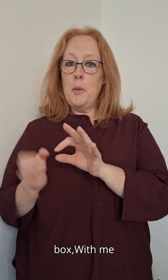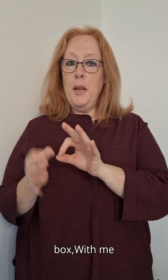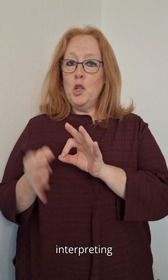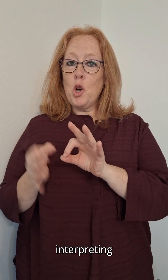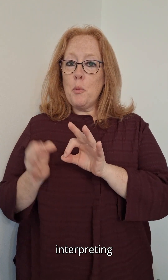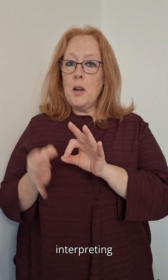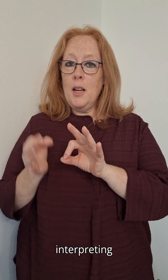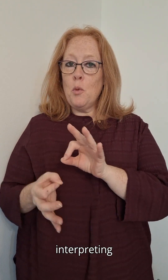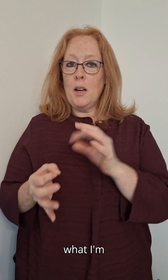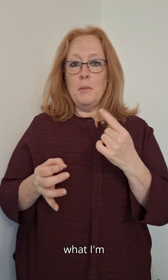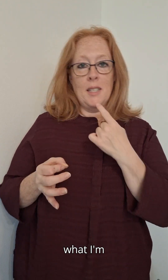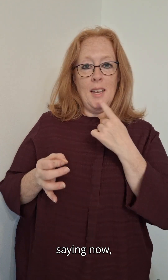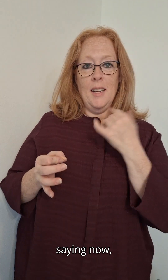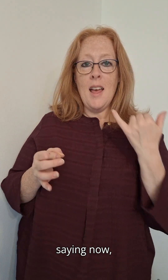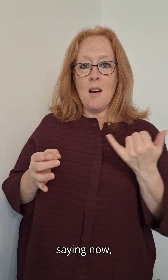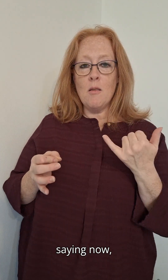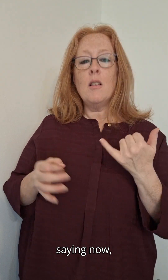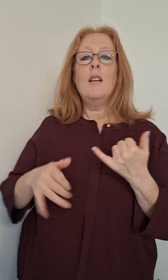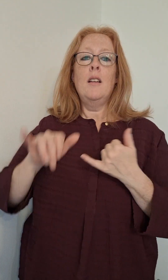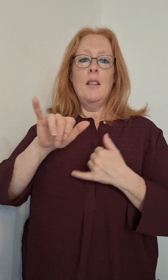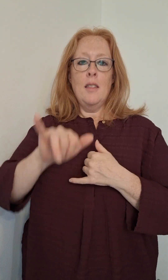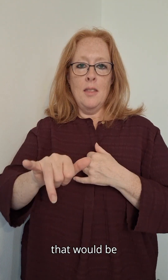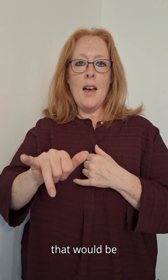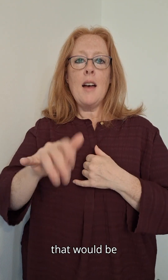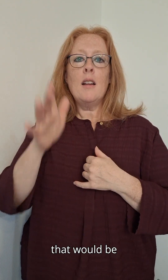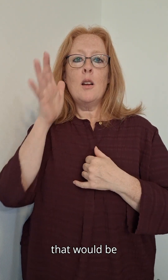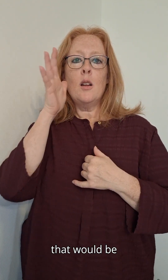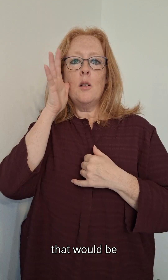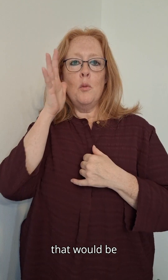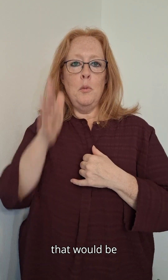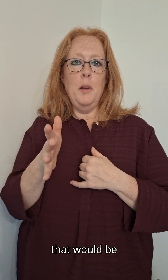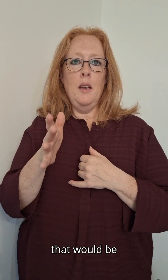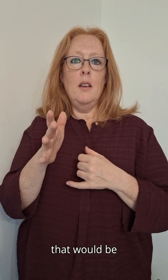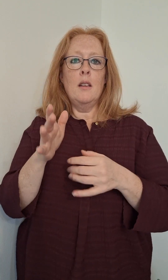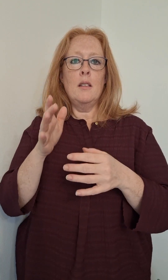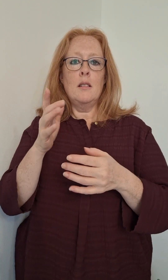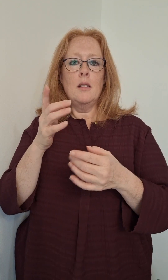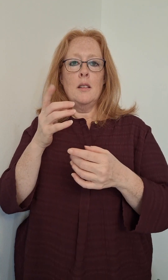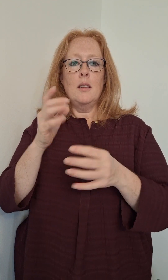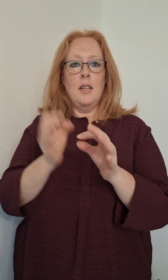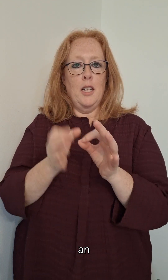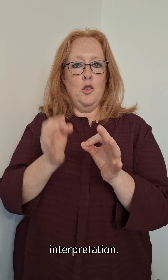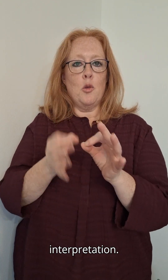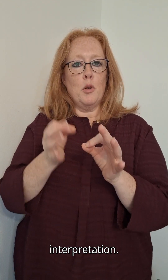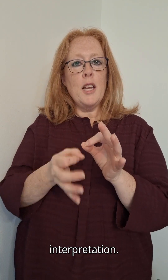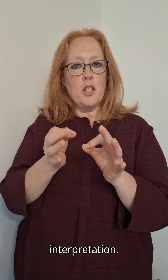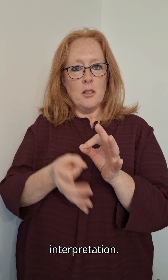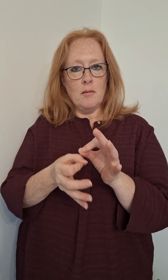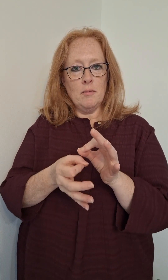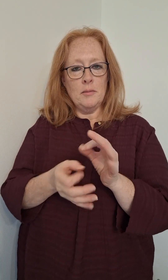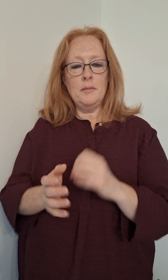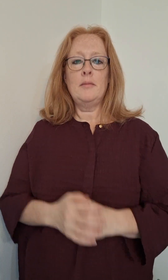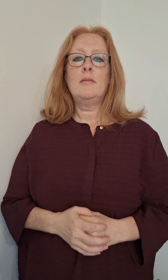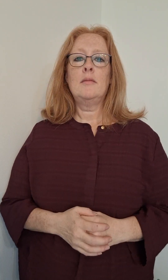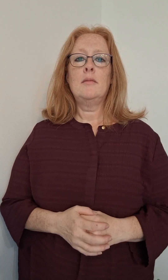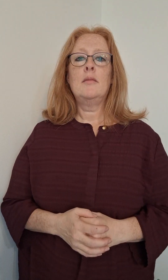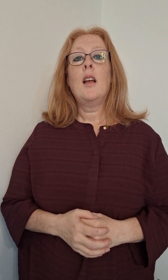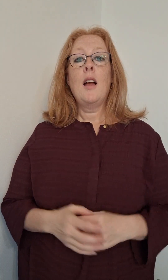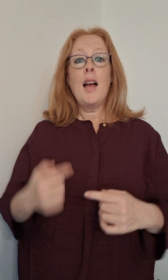me interpreting what I'm saying now, that would be an interpretation.